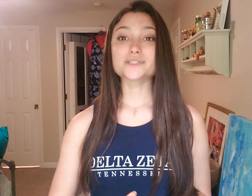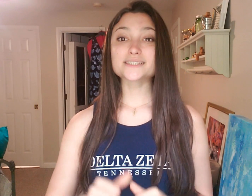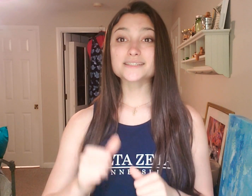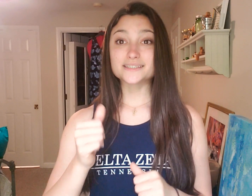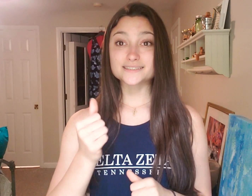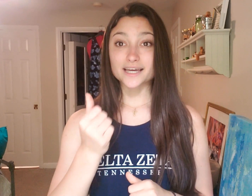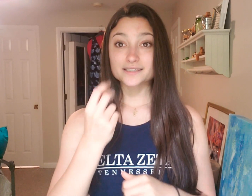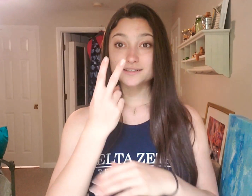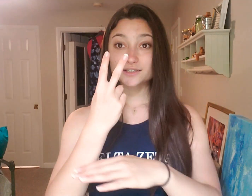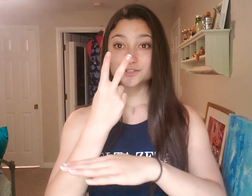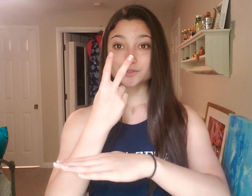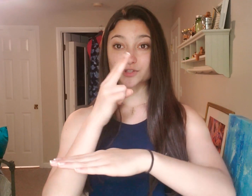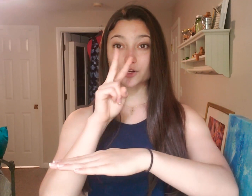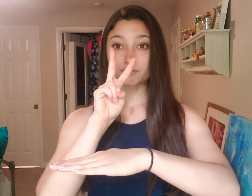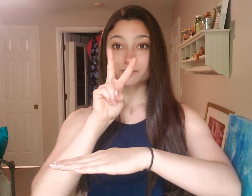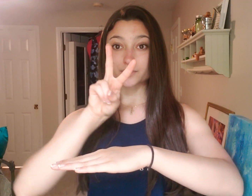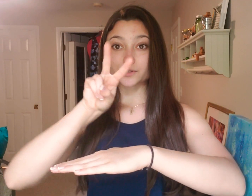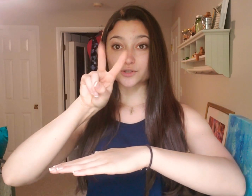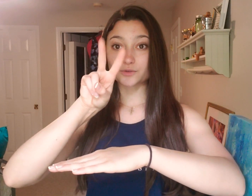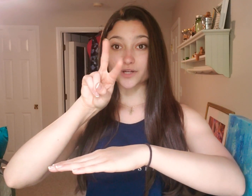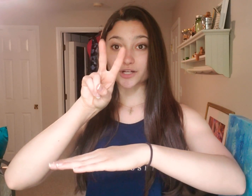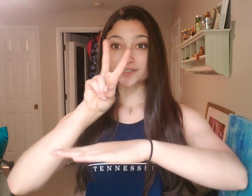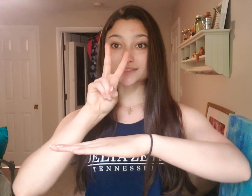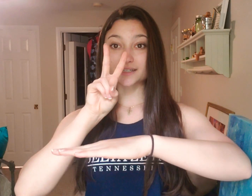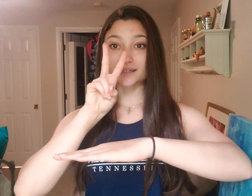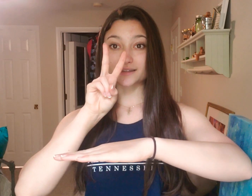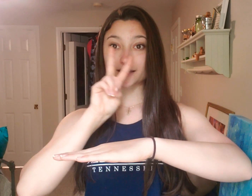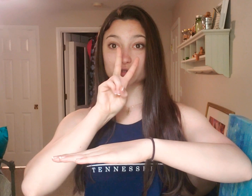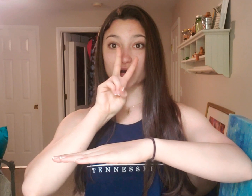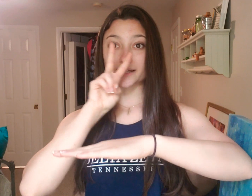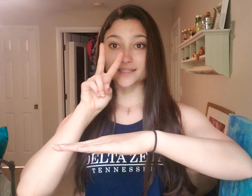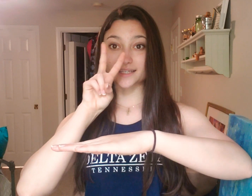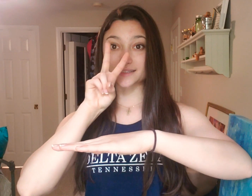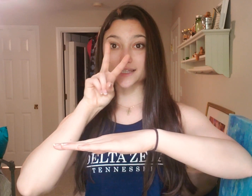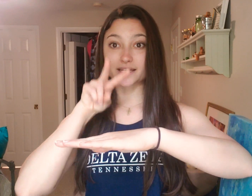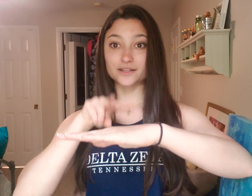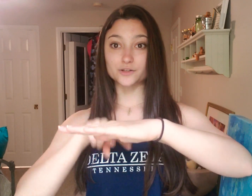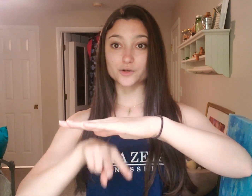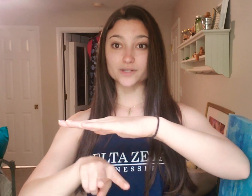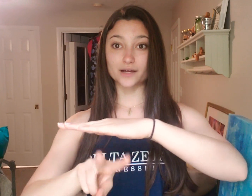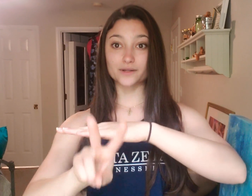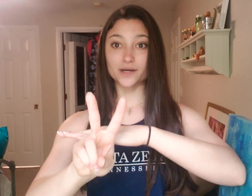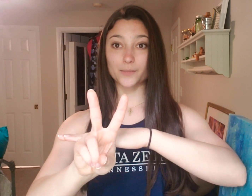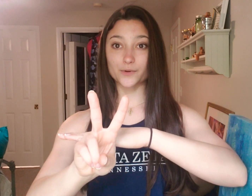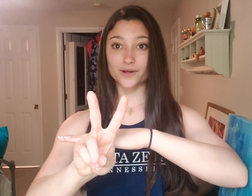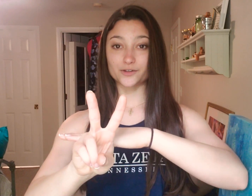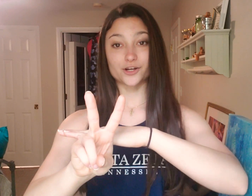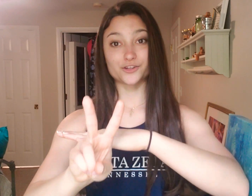Temperance and insight, so you start off with two fingers, like two eyes, like insight, and you go down and up around your other